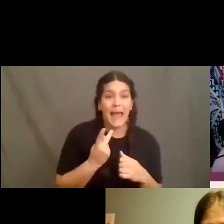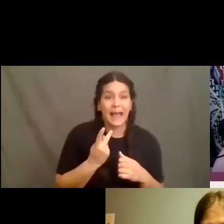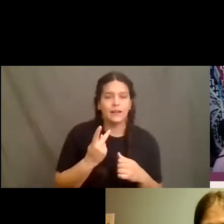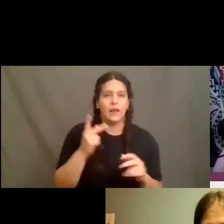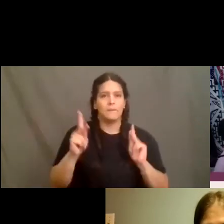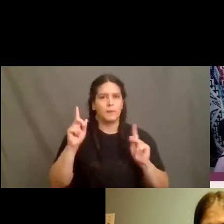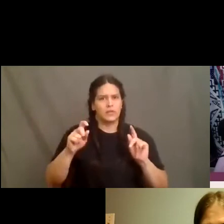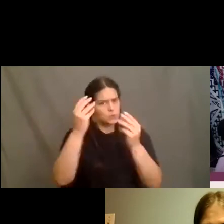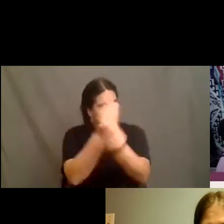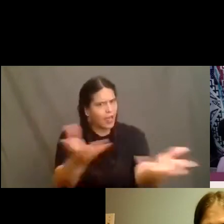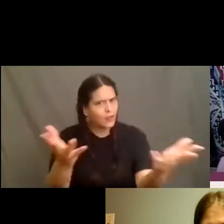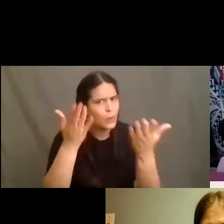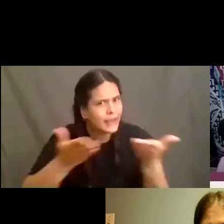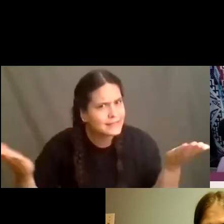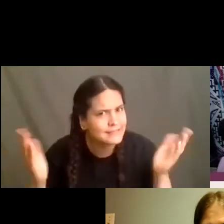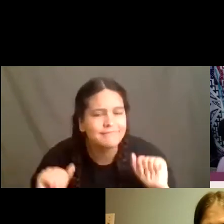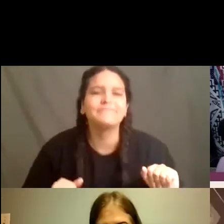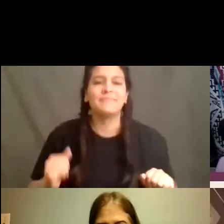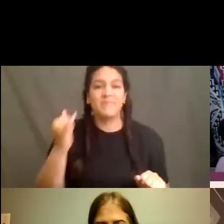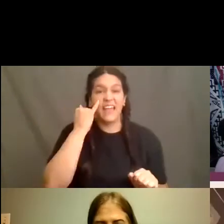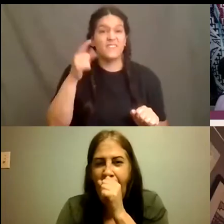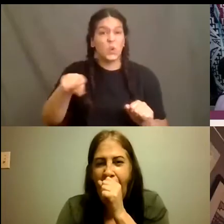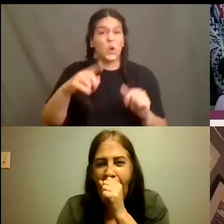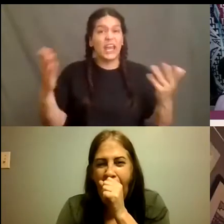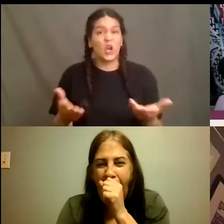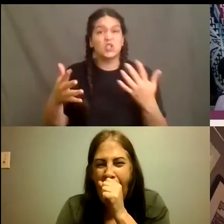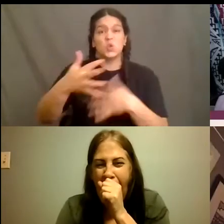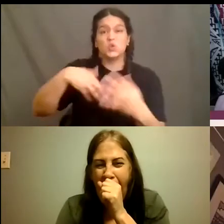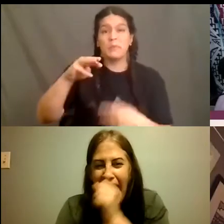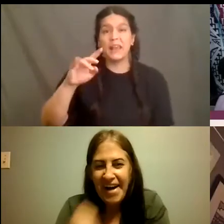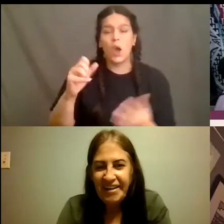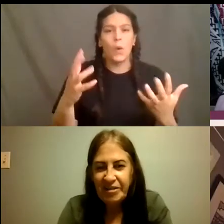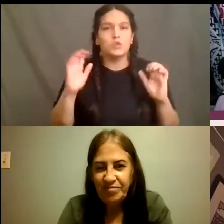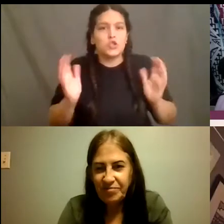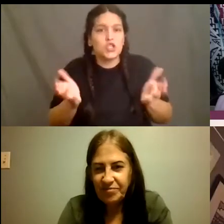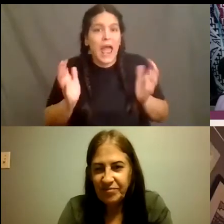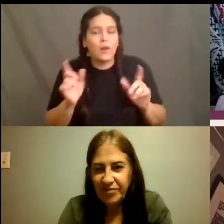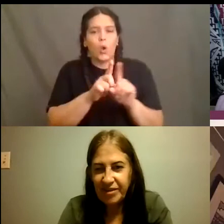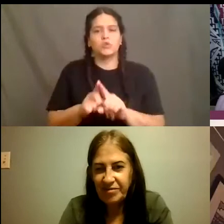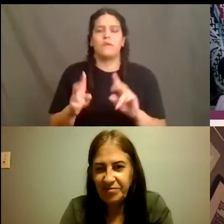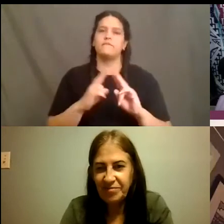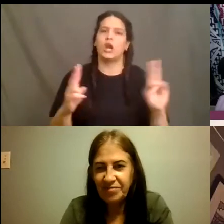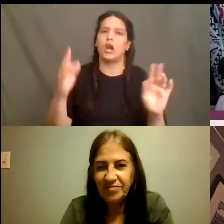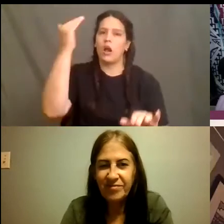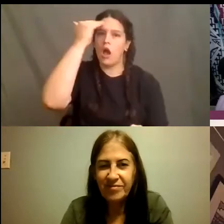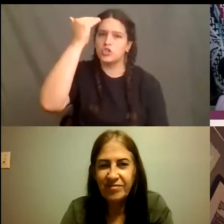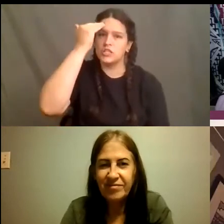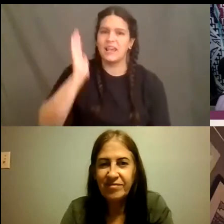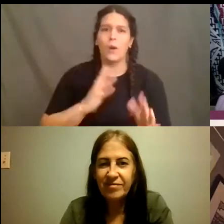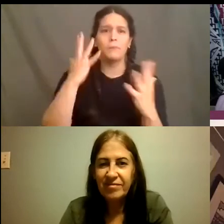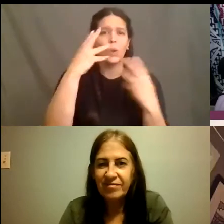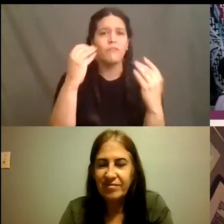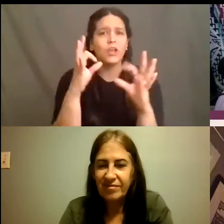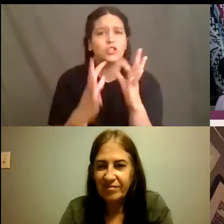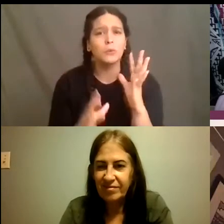you some stuff. If you're in social media and you just want to chat something, we're also very conscious of our beautiful interpreter,